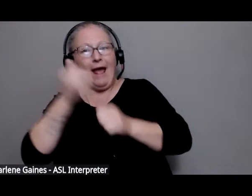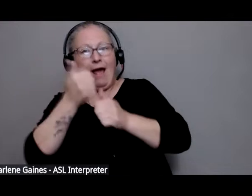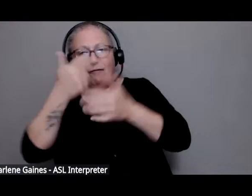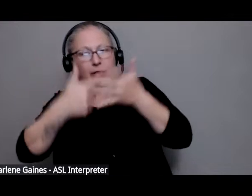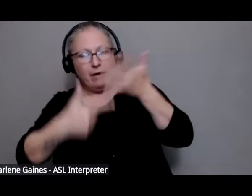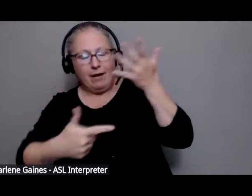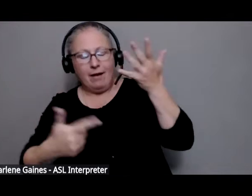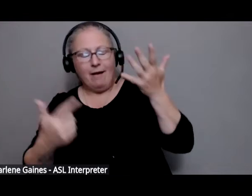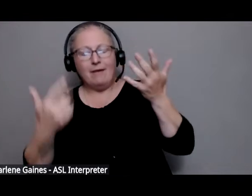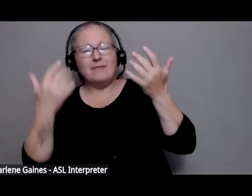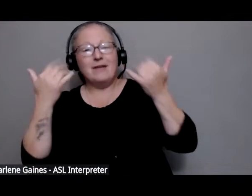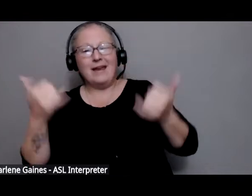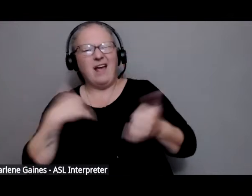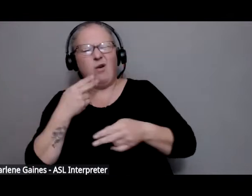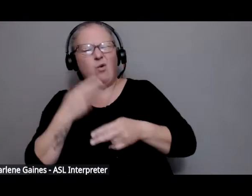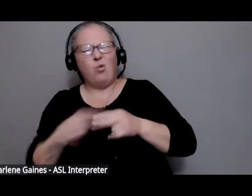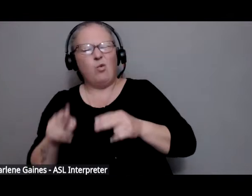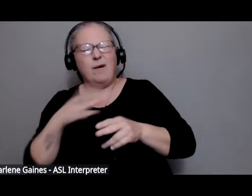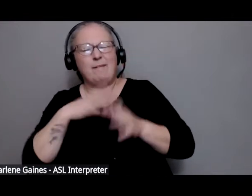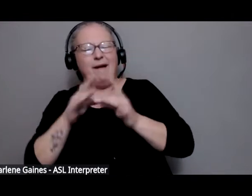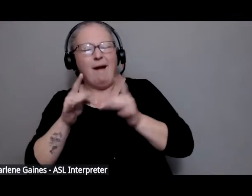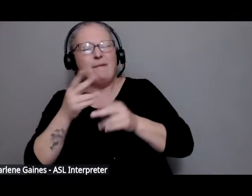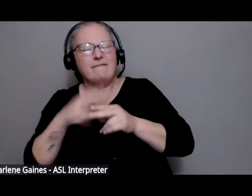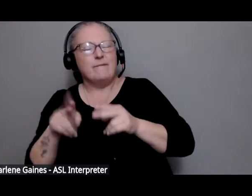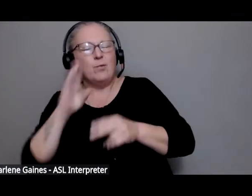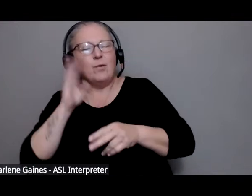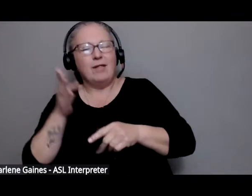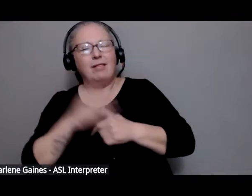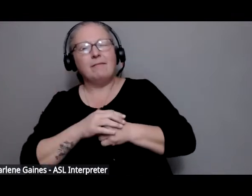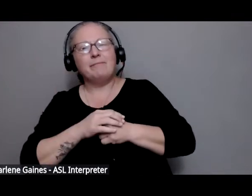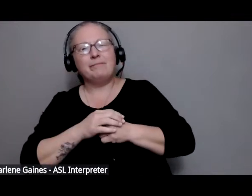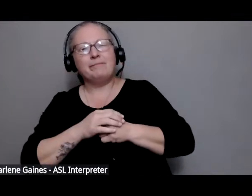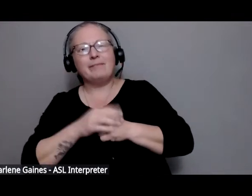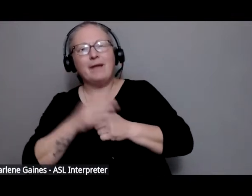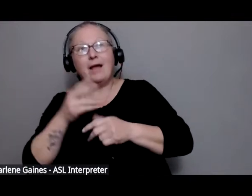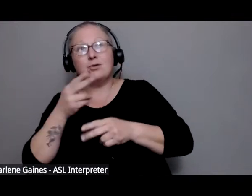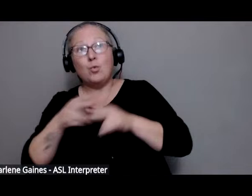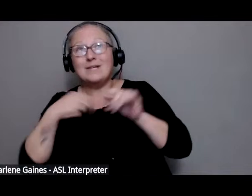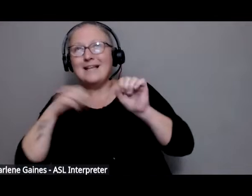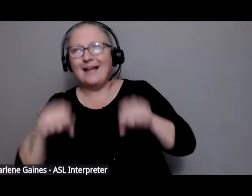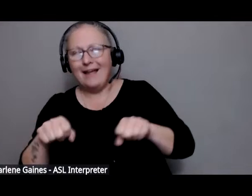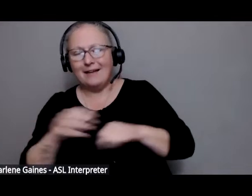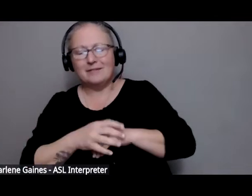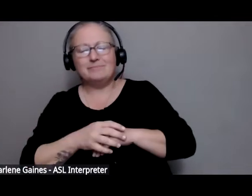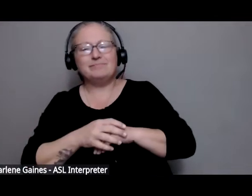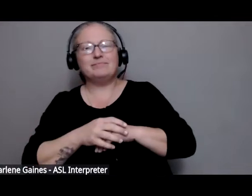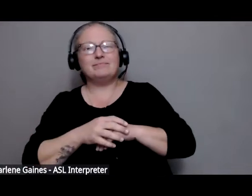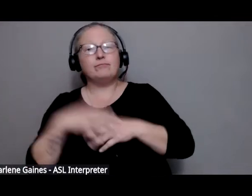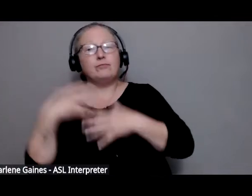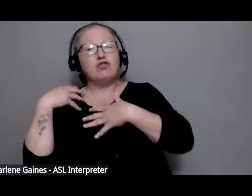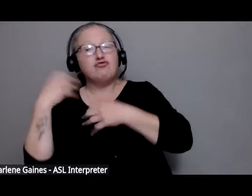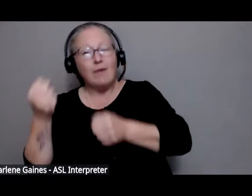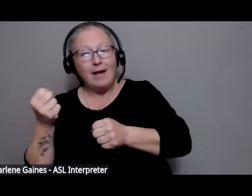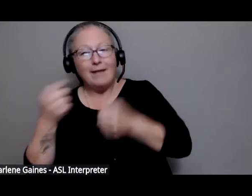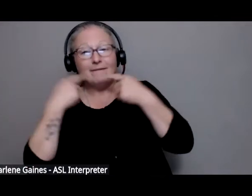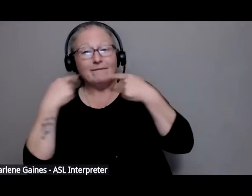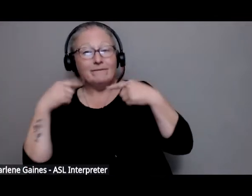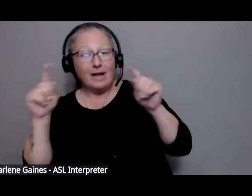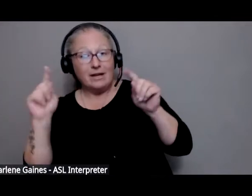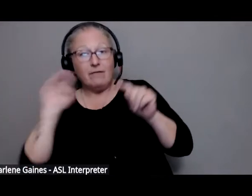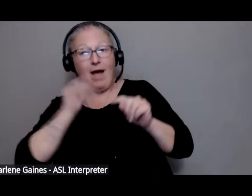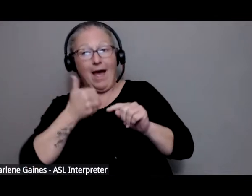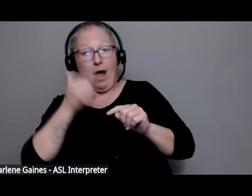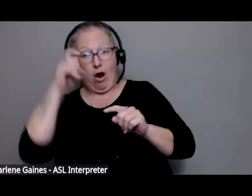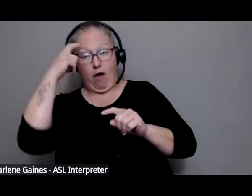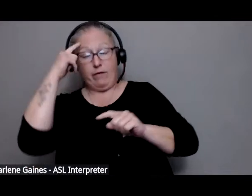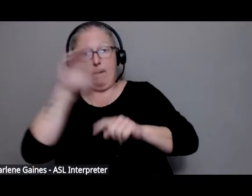make my comments as quick and as I can. You know, the strength and effectiveness of our governing